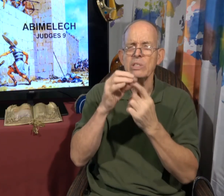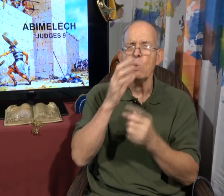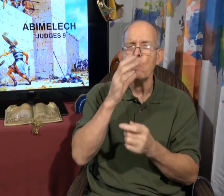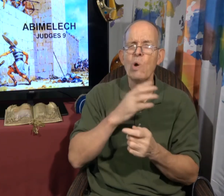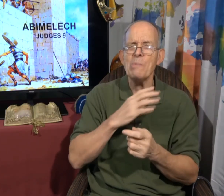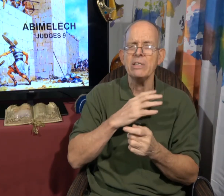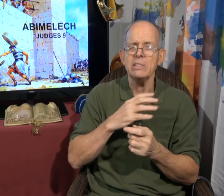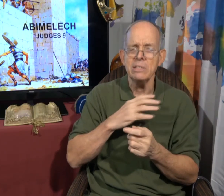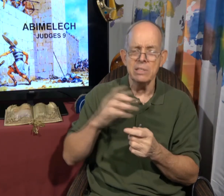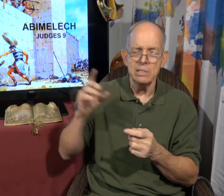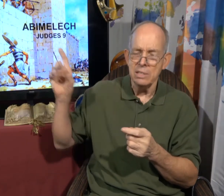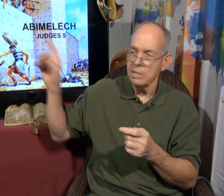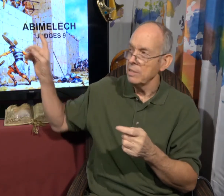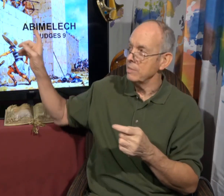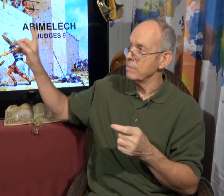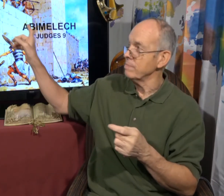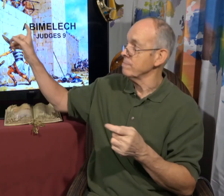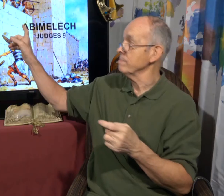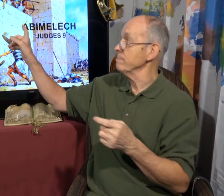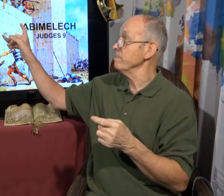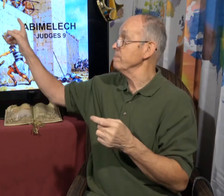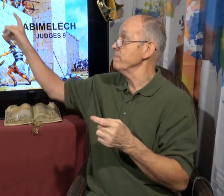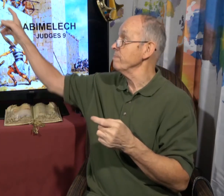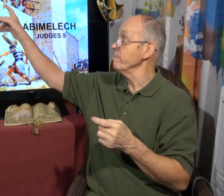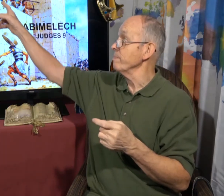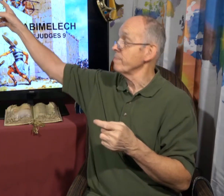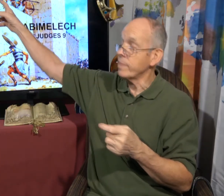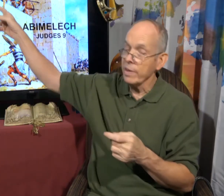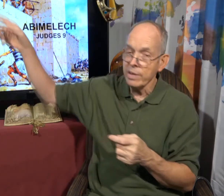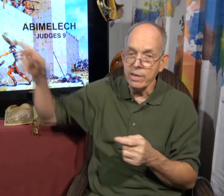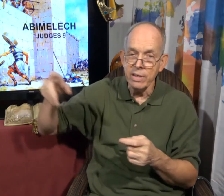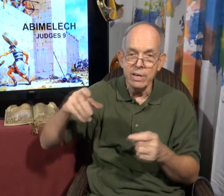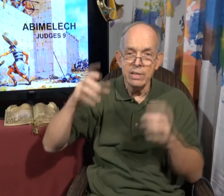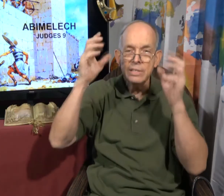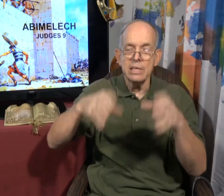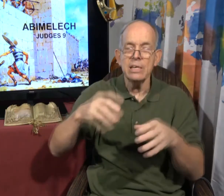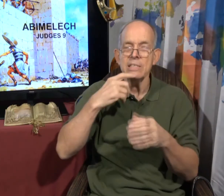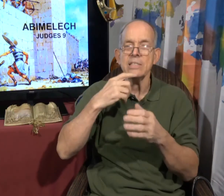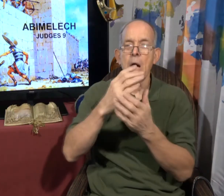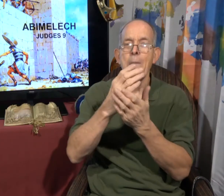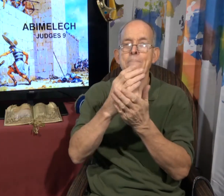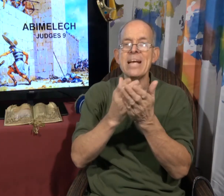Try to pray again, tower. Bible says, beauty woman.